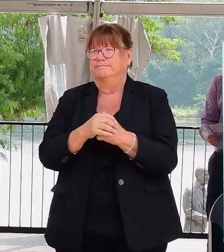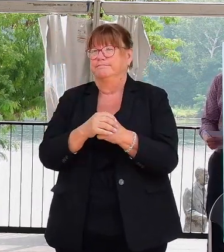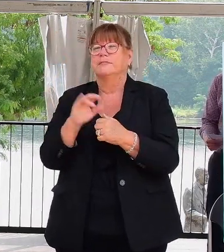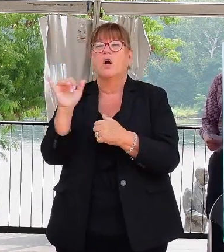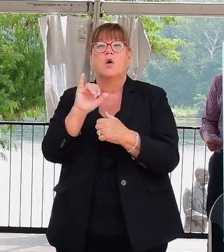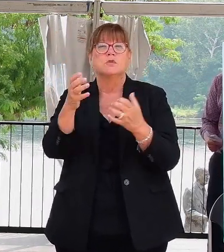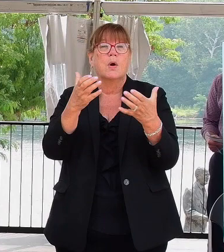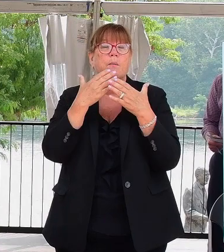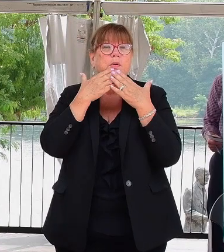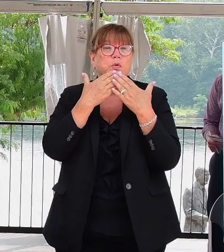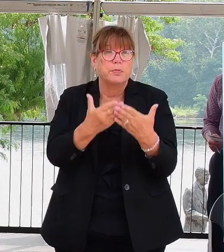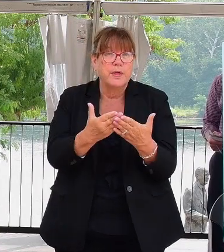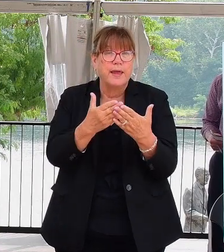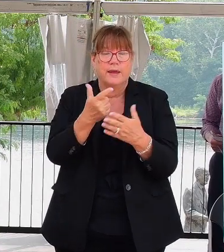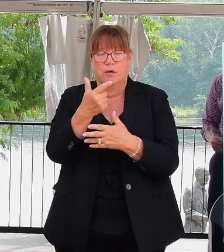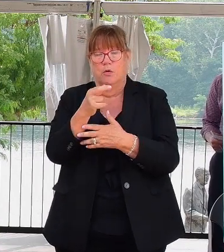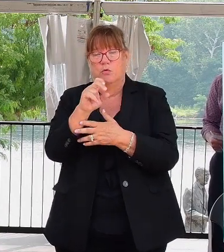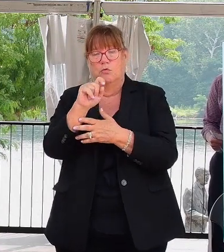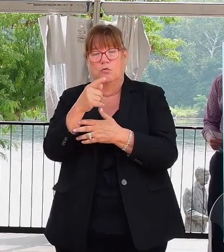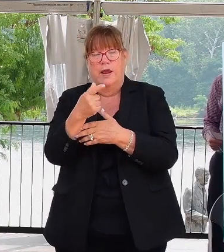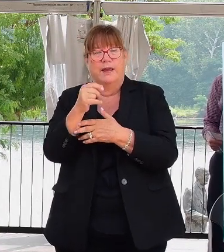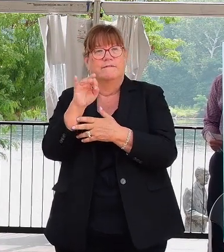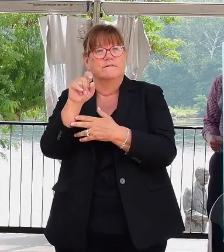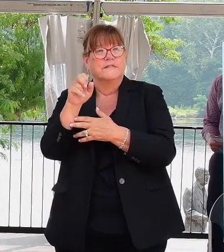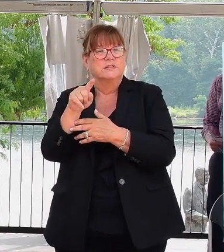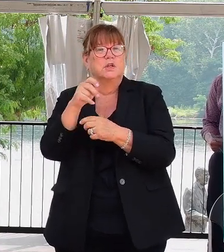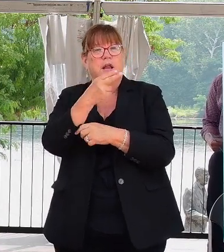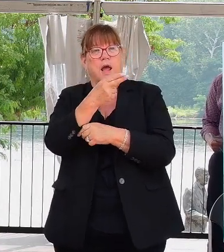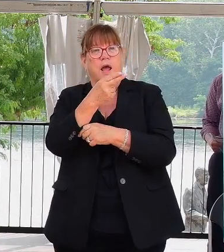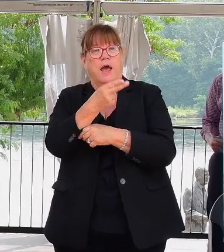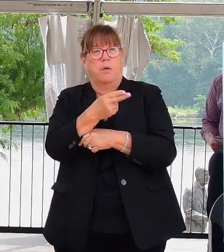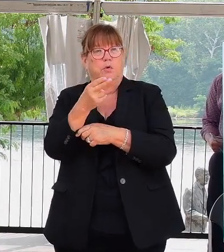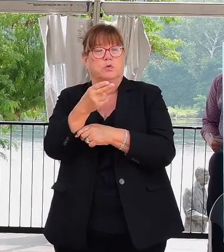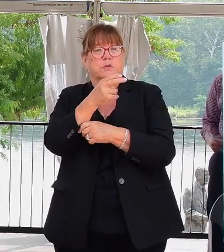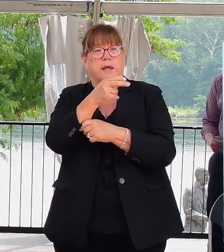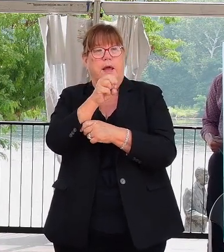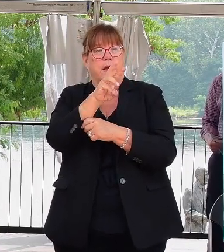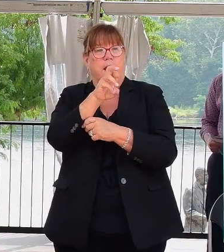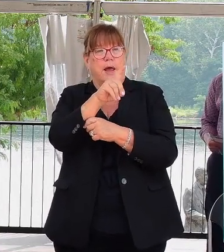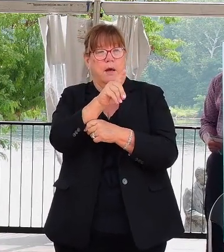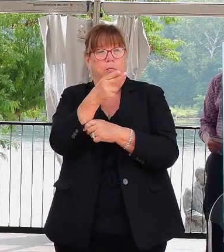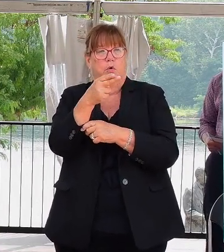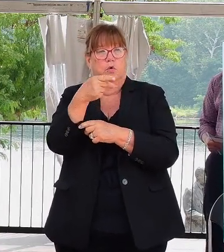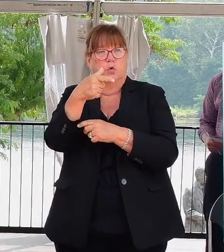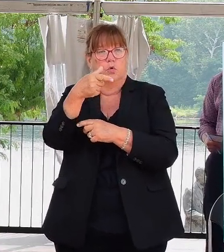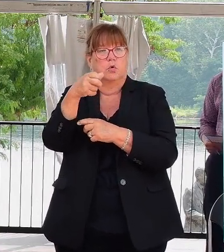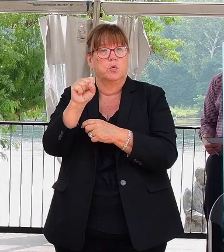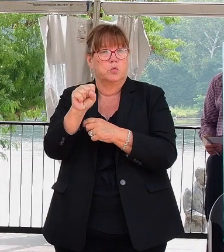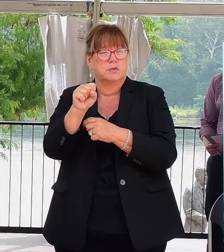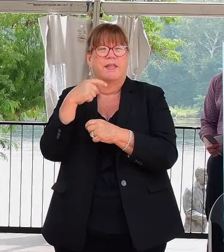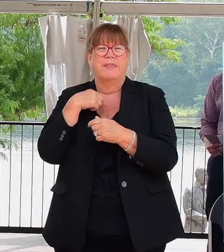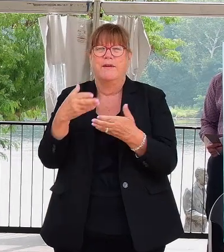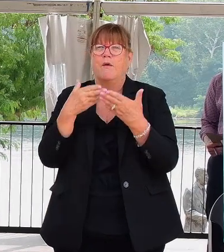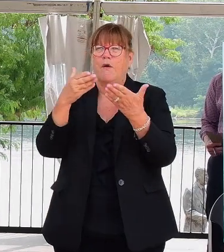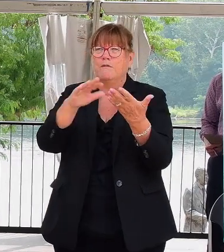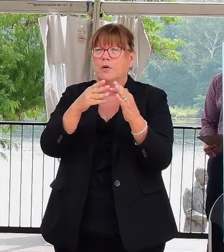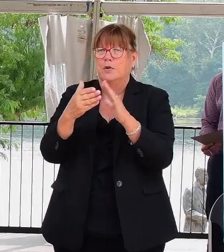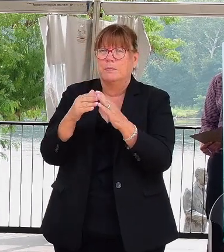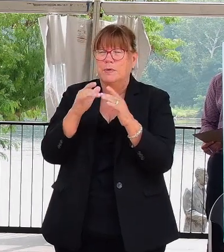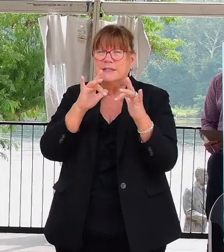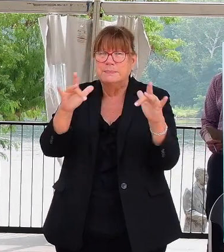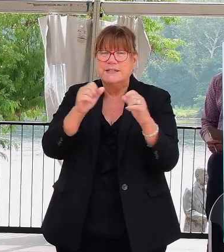also want to thank Greg Fitchett and the Howard Hughes Corporation for their ongoing partnership to offer community spaces and free